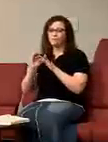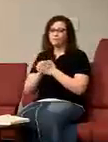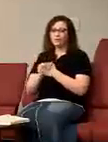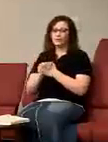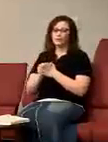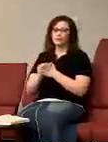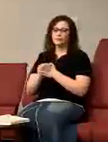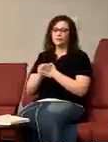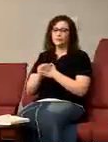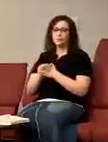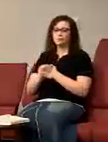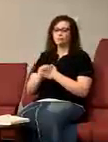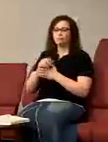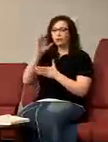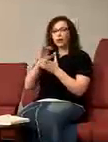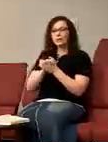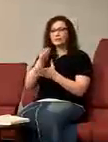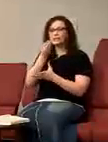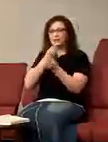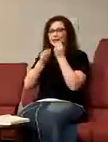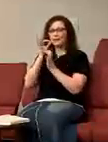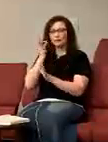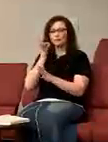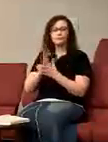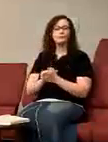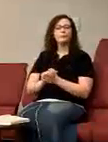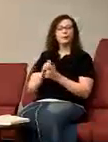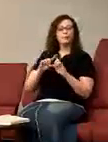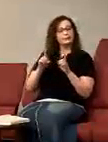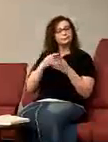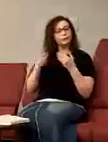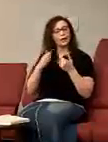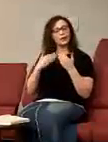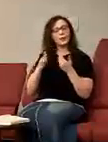So this is my own opinion. So if the women get mad at me,